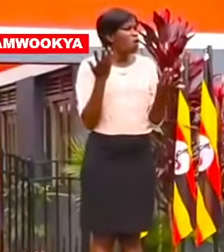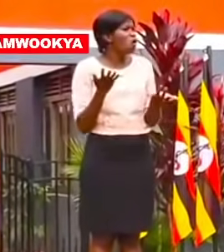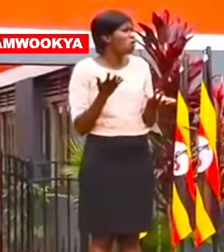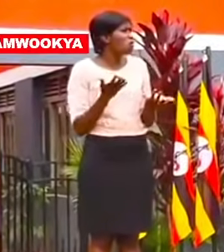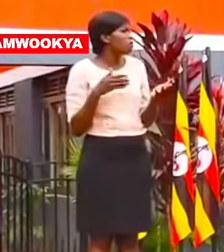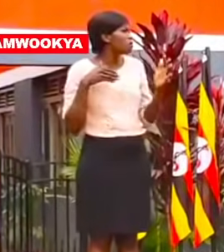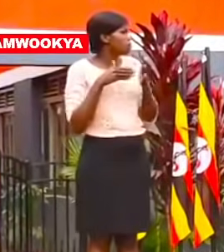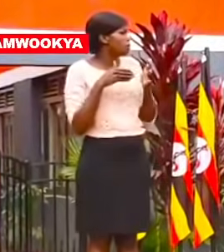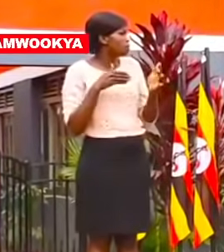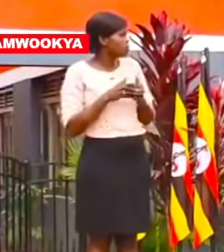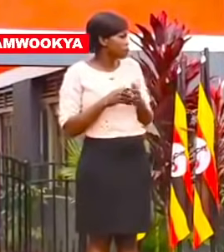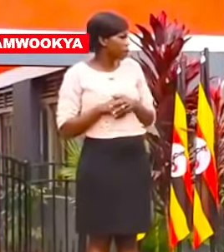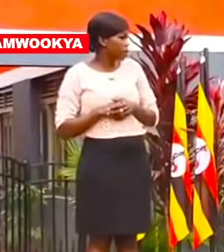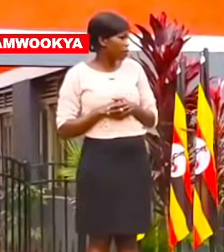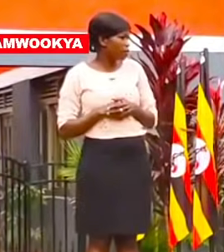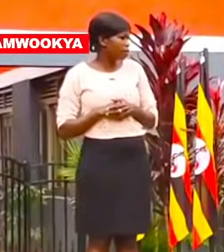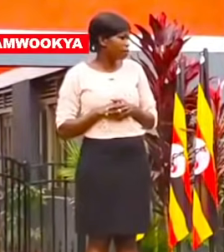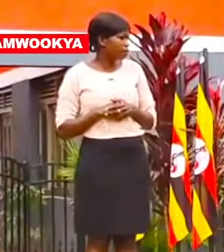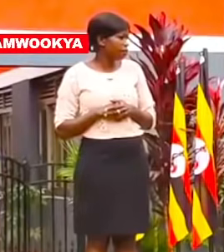Ensonga eyo